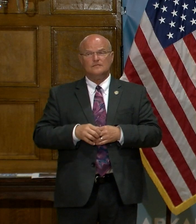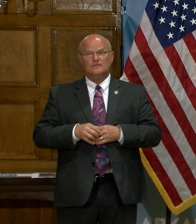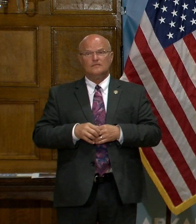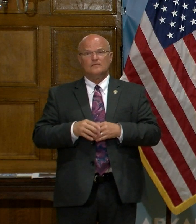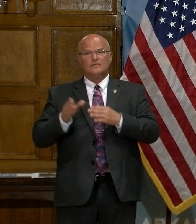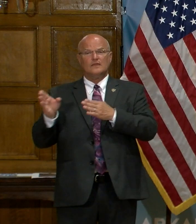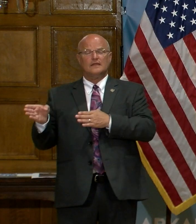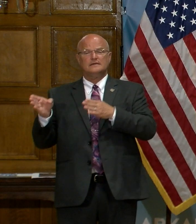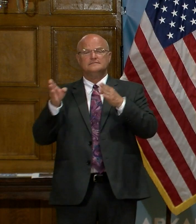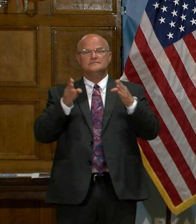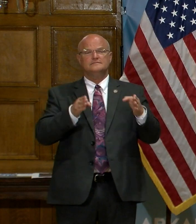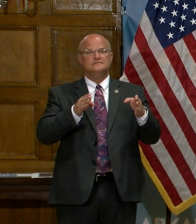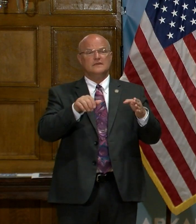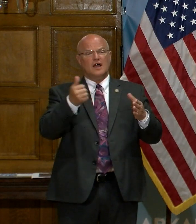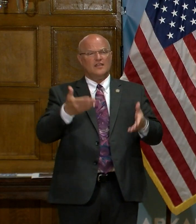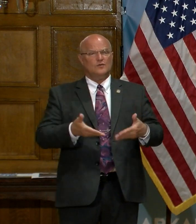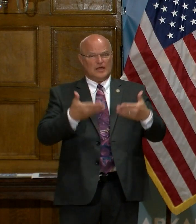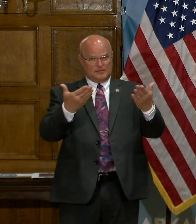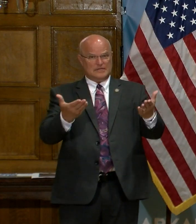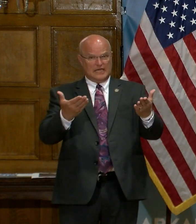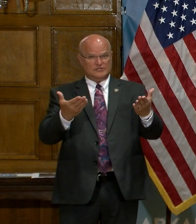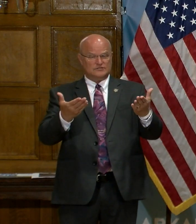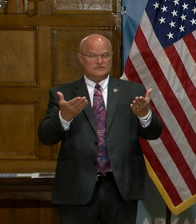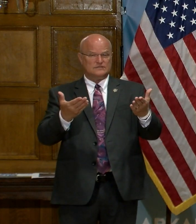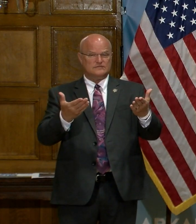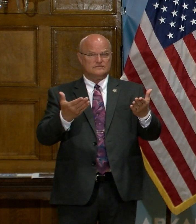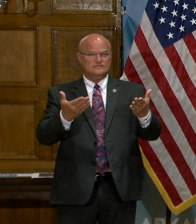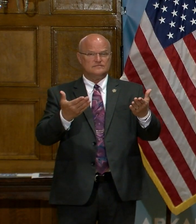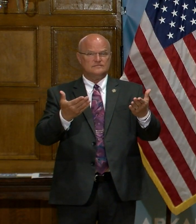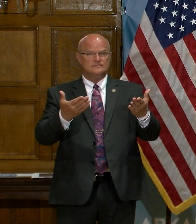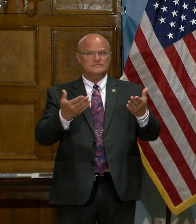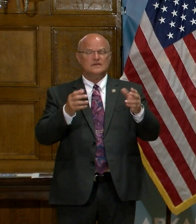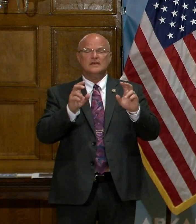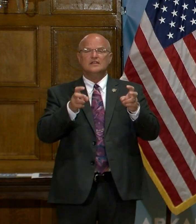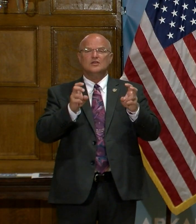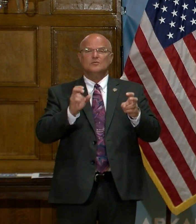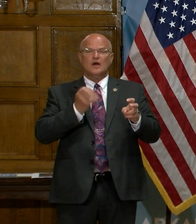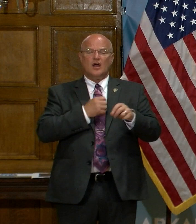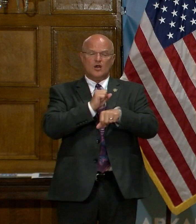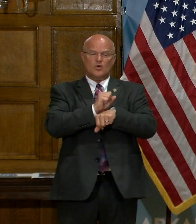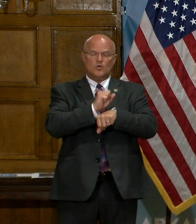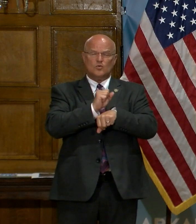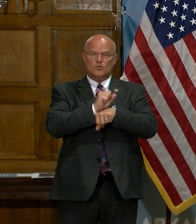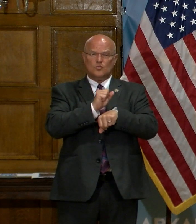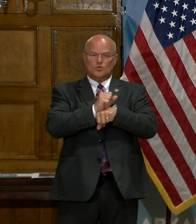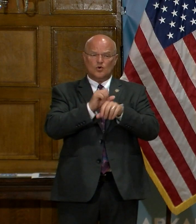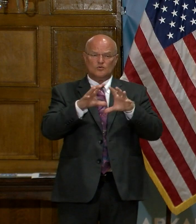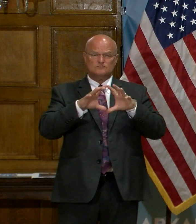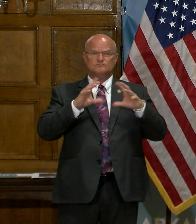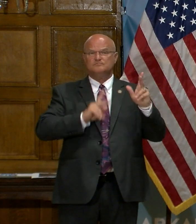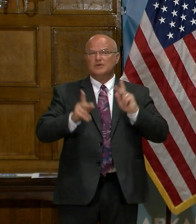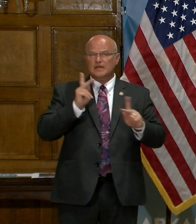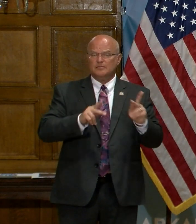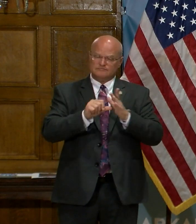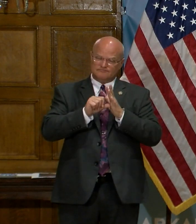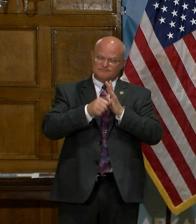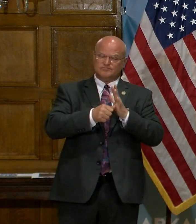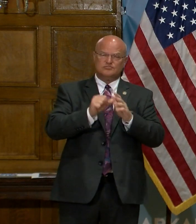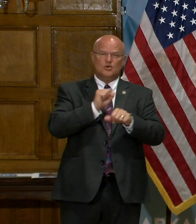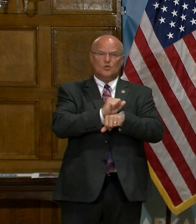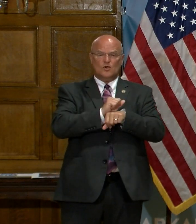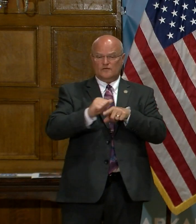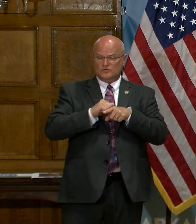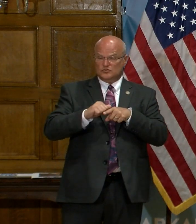to the other recommendations in terms of our workforce and continued emphasis on